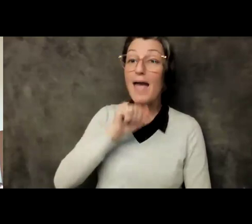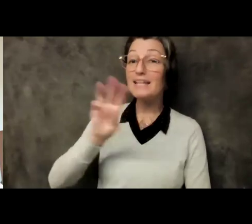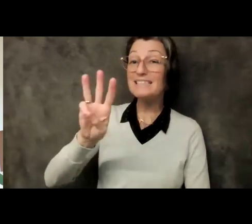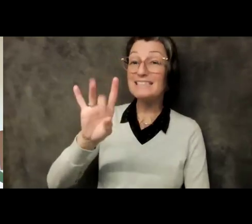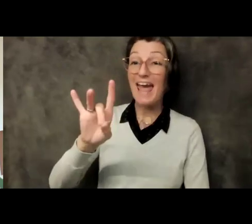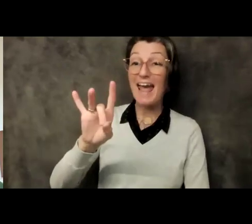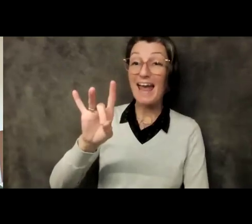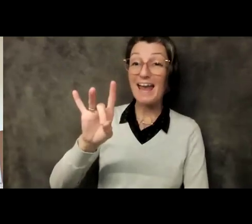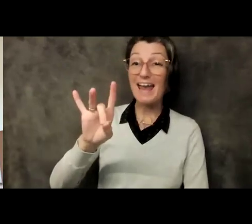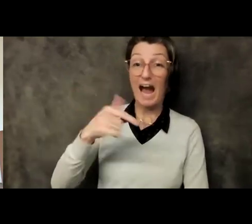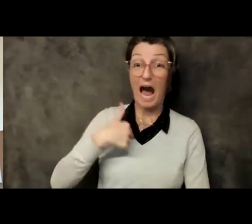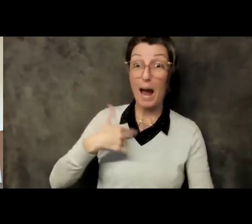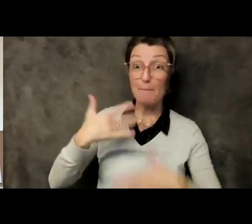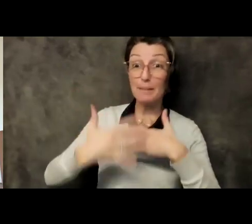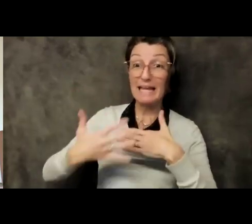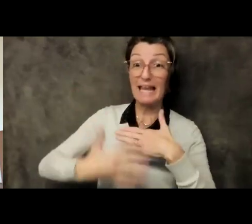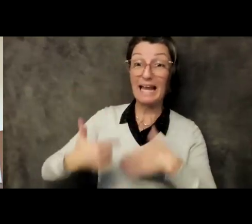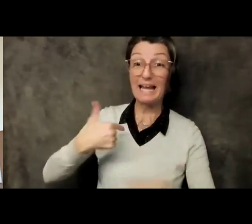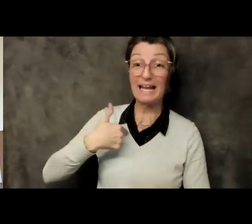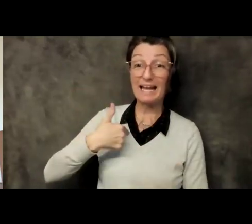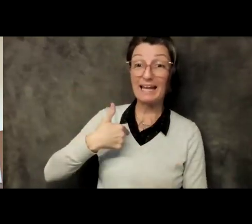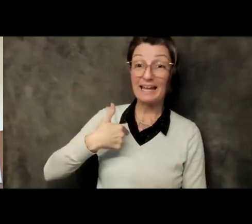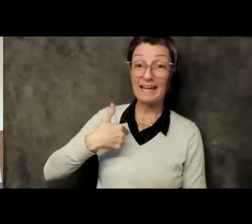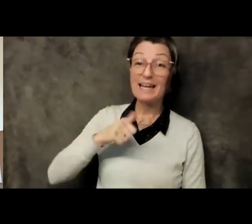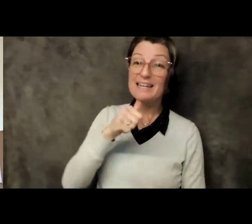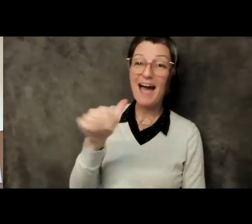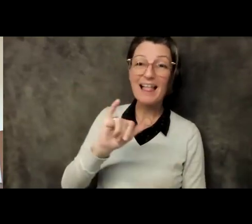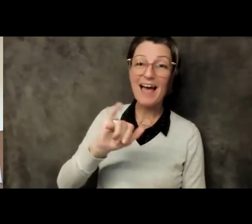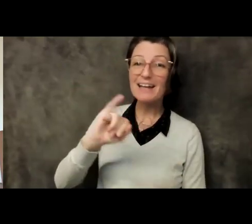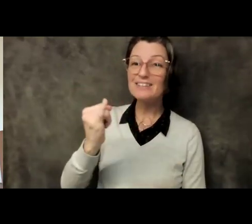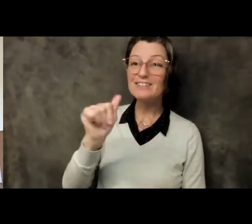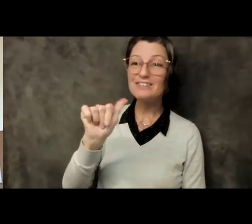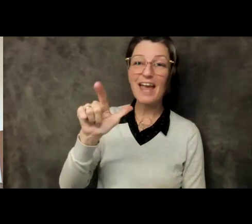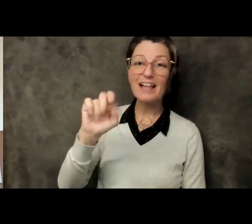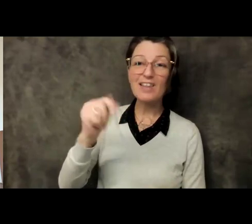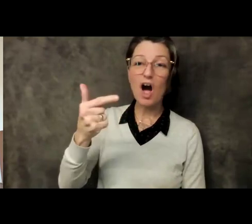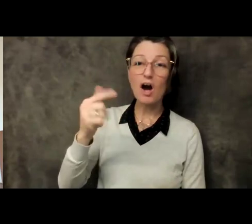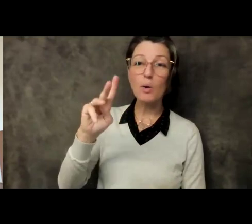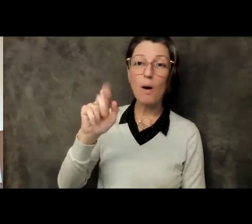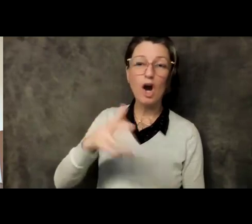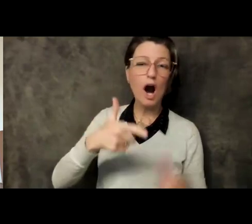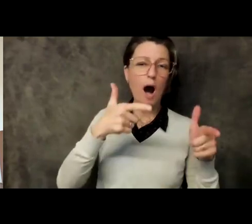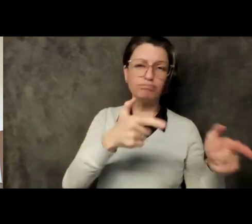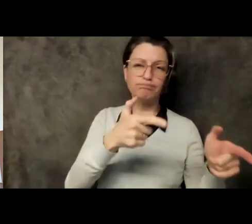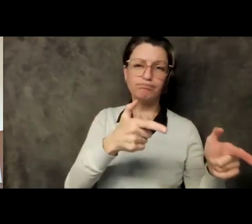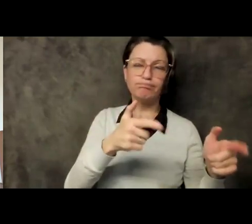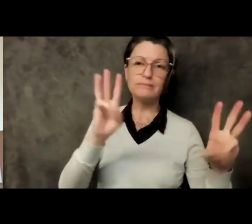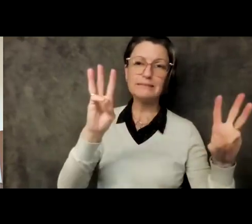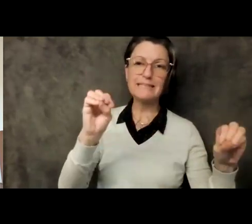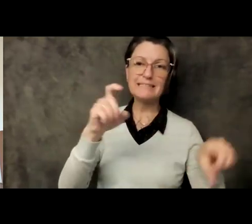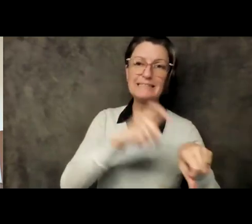old and I'm bleeding. Not bleeding like Jaylon Walker, shot 60 times by police in Ohio last